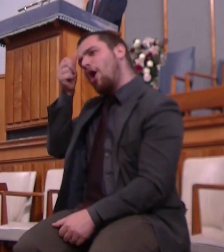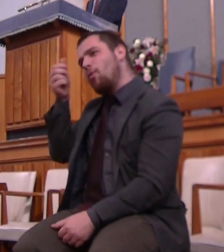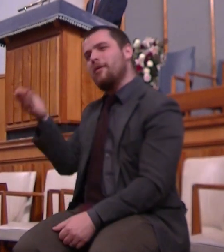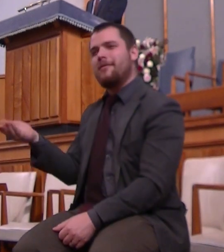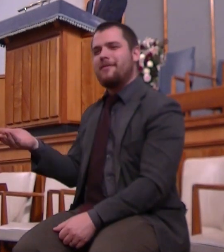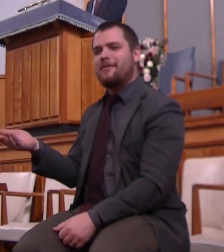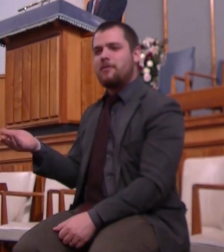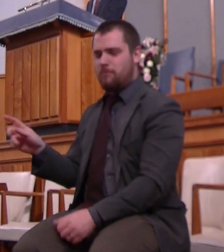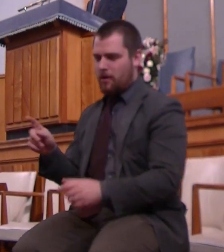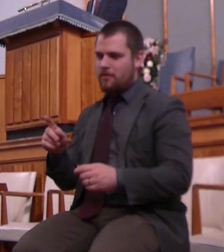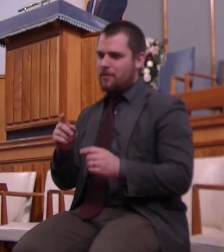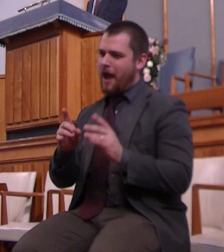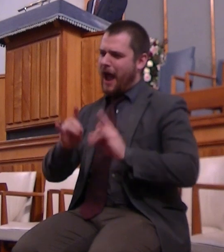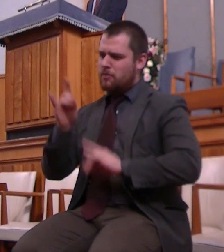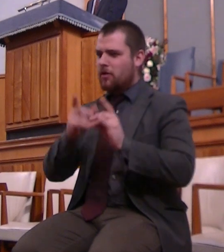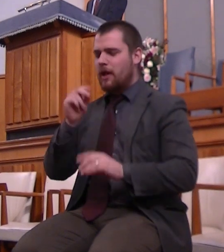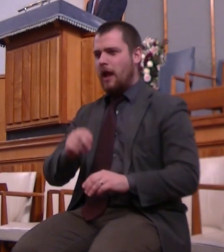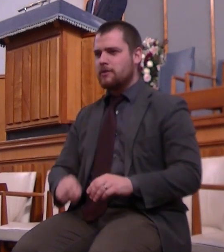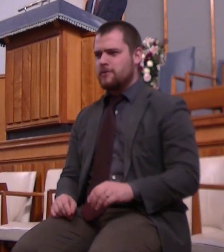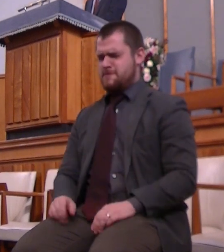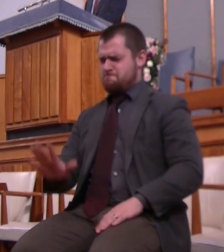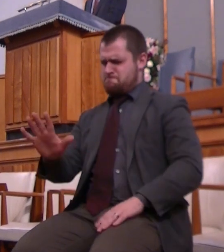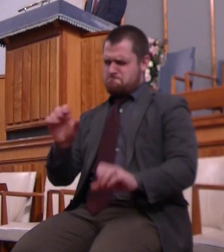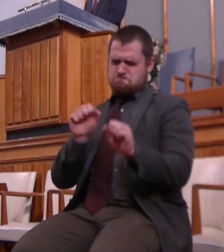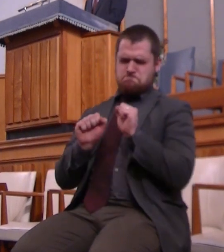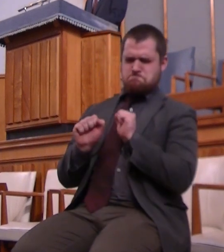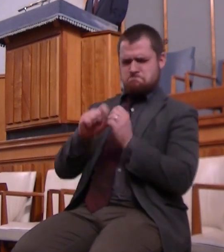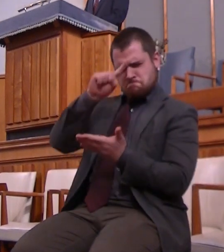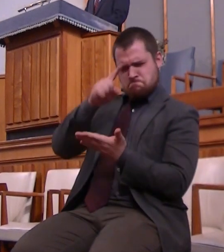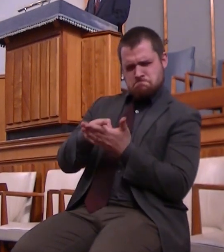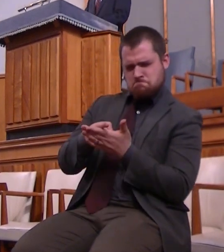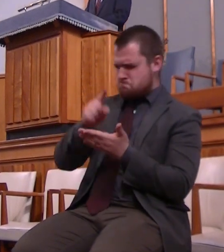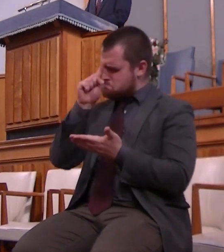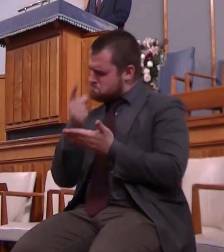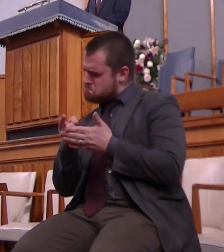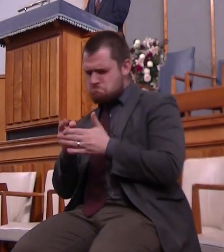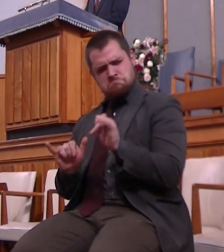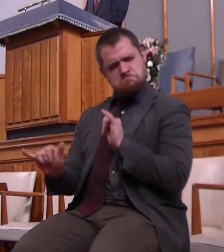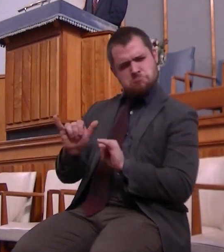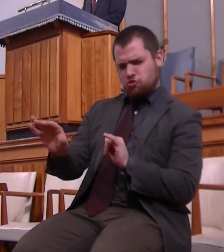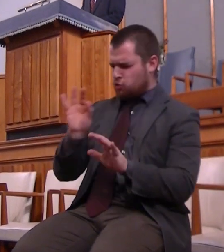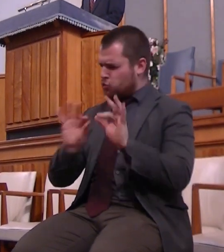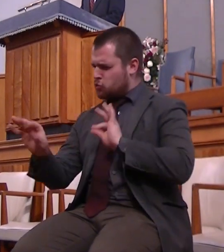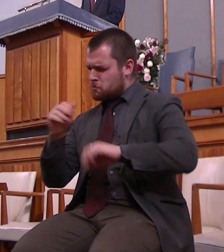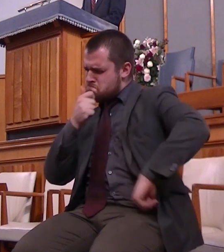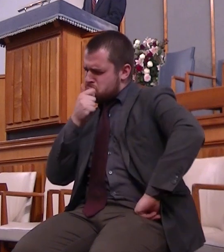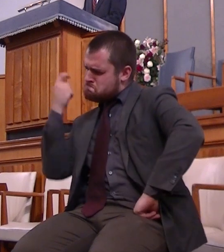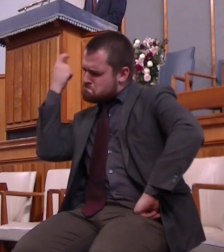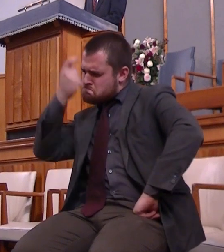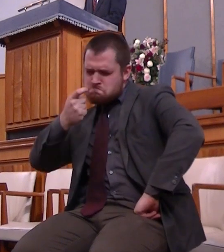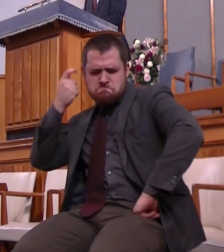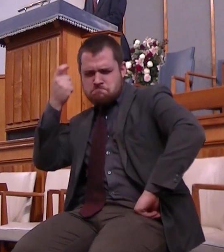But discernment, distinctions, making distinctions, the power of reason, moral knowledge